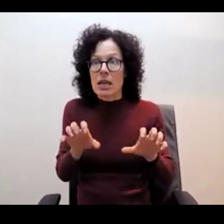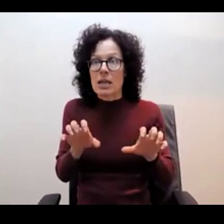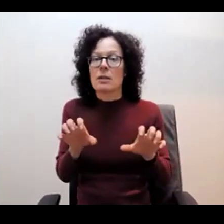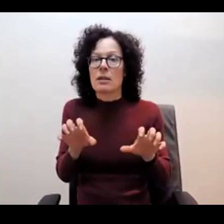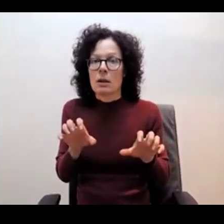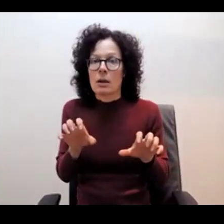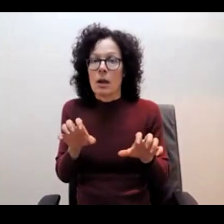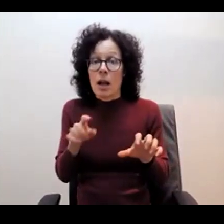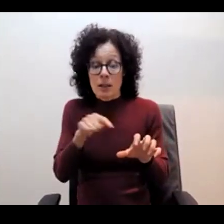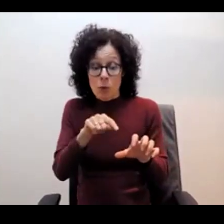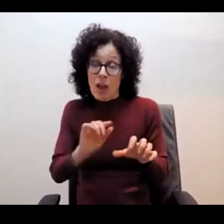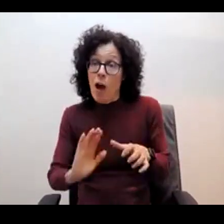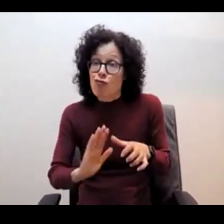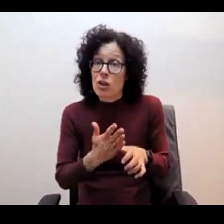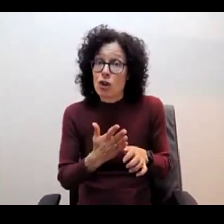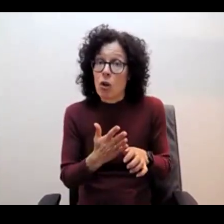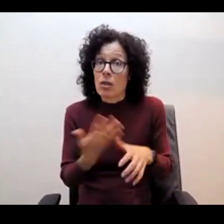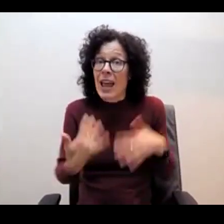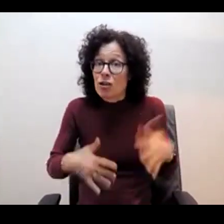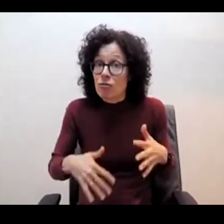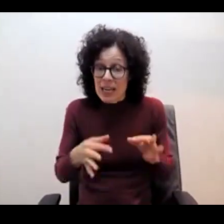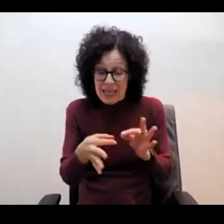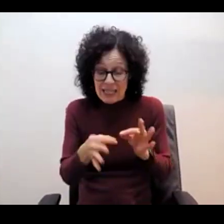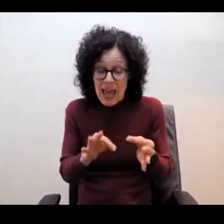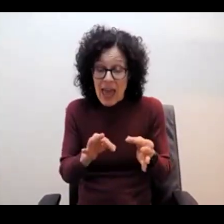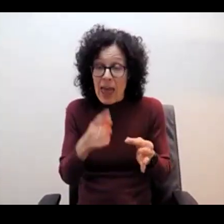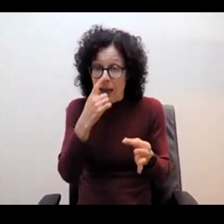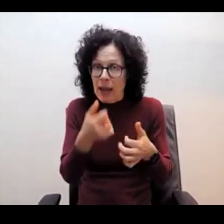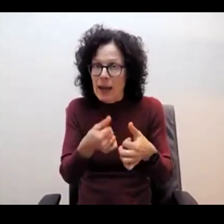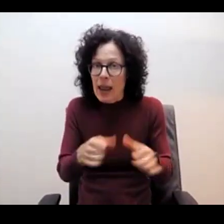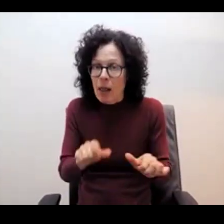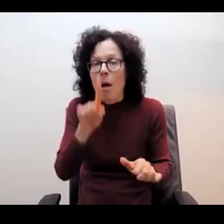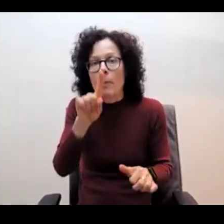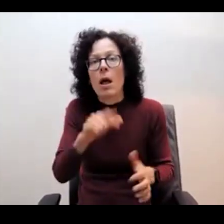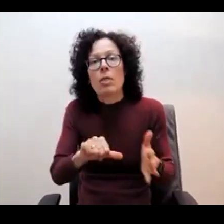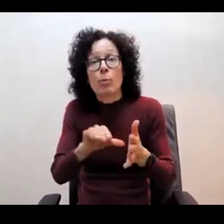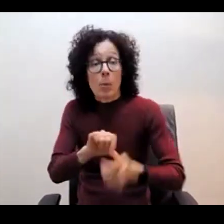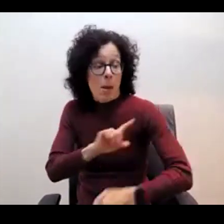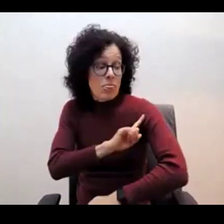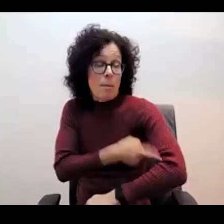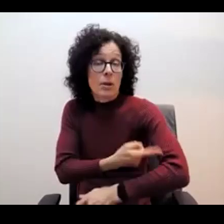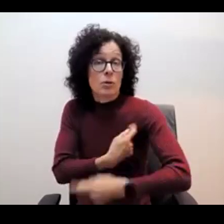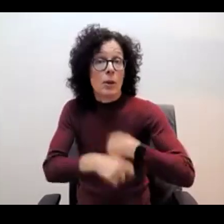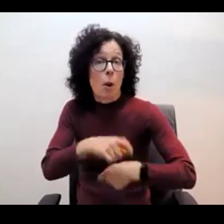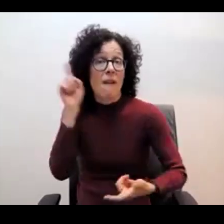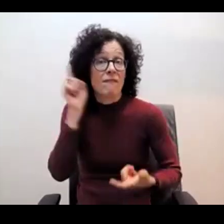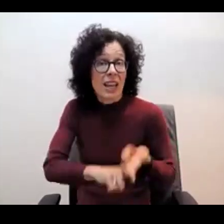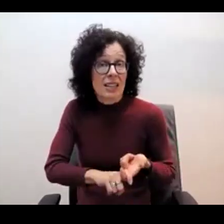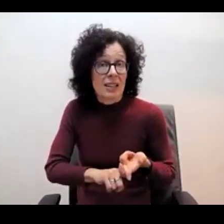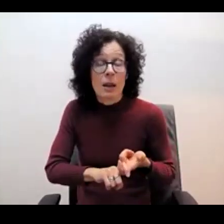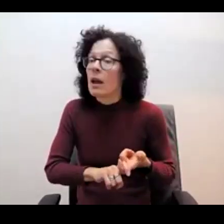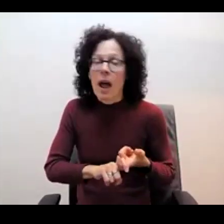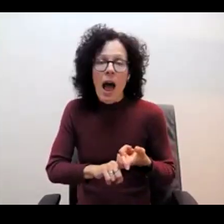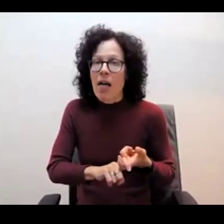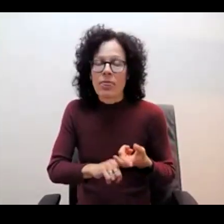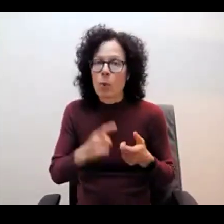the original injury can heal. But what happens is the muscles get fixed. We stop moving because it sends